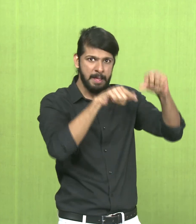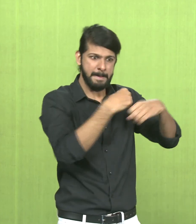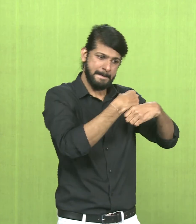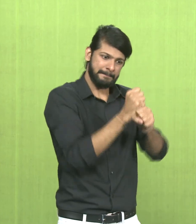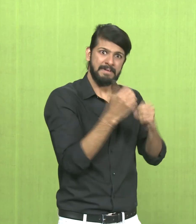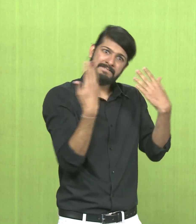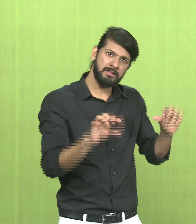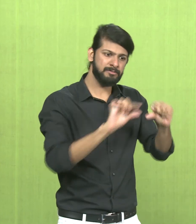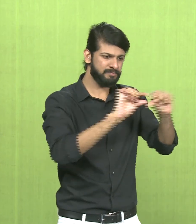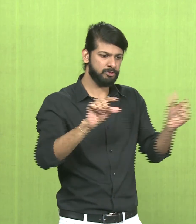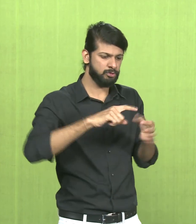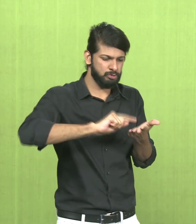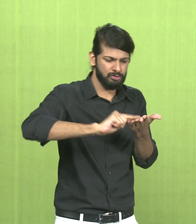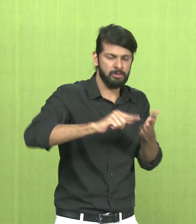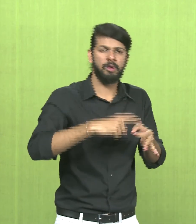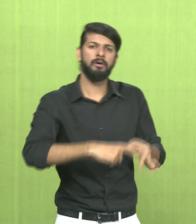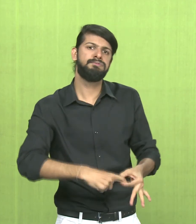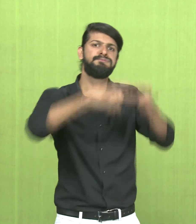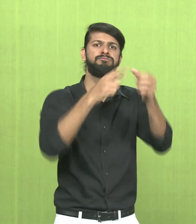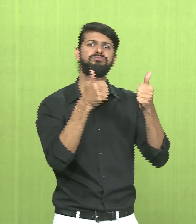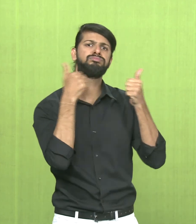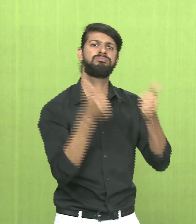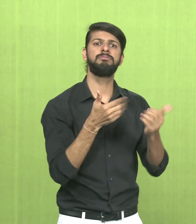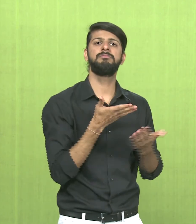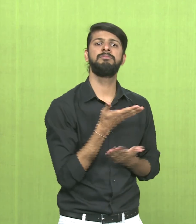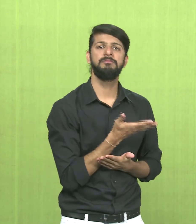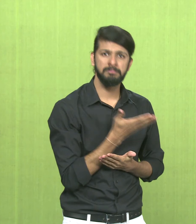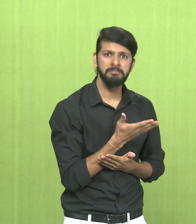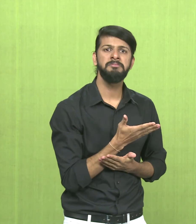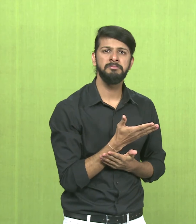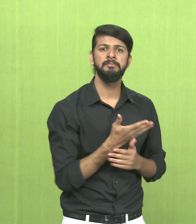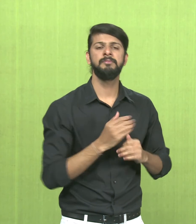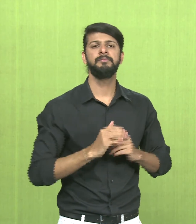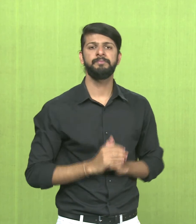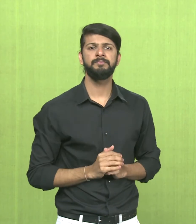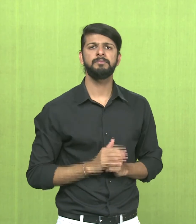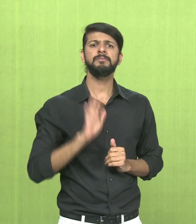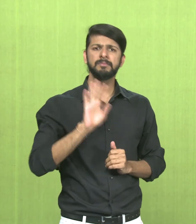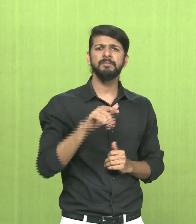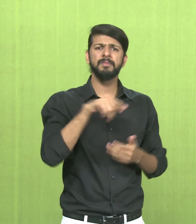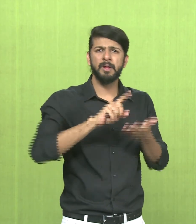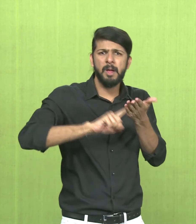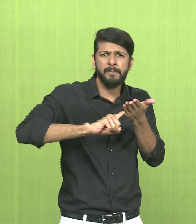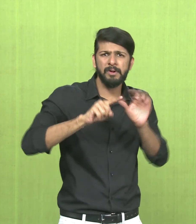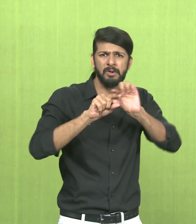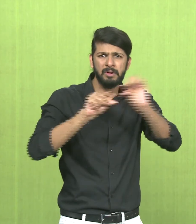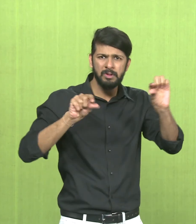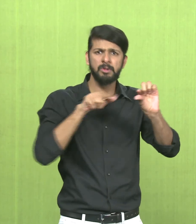kiln. Again, that kiln had to be without air, and burning these kind of woods would result into high